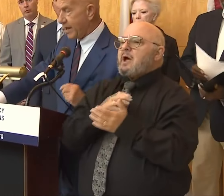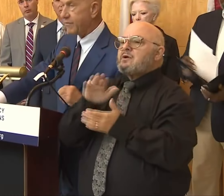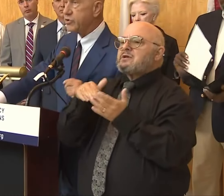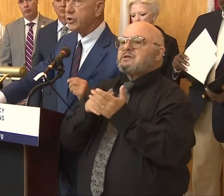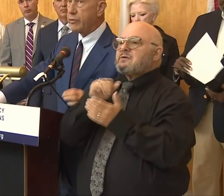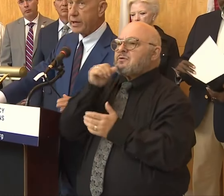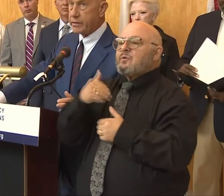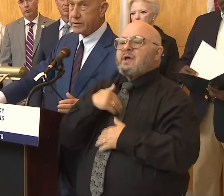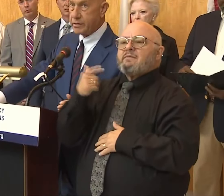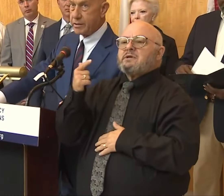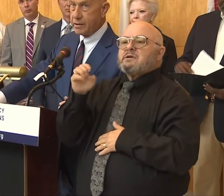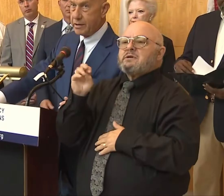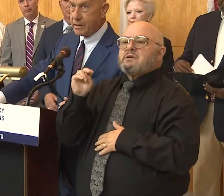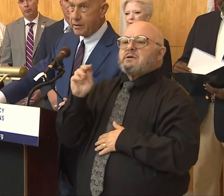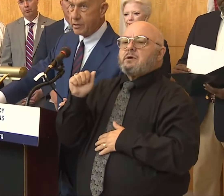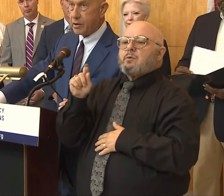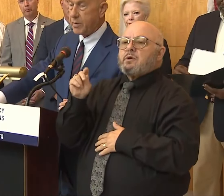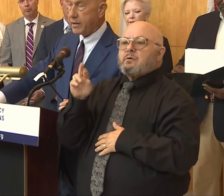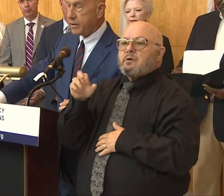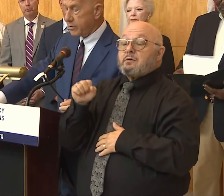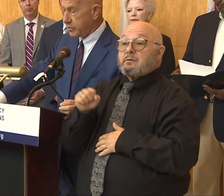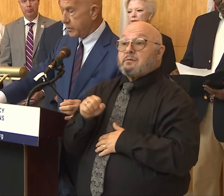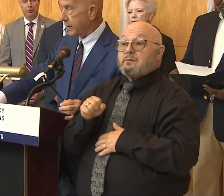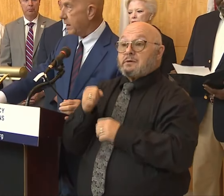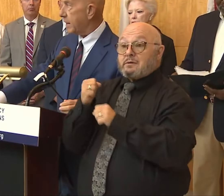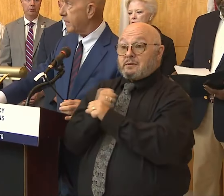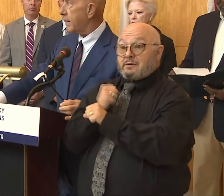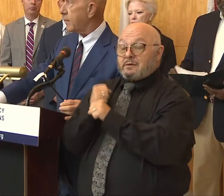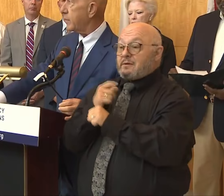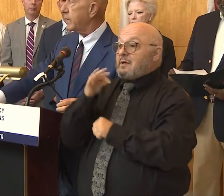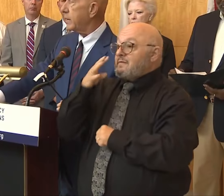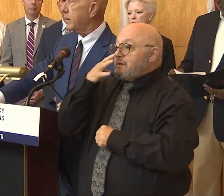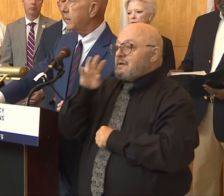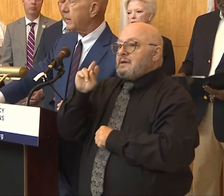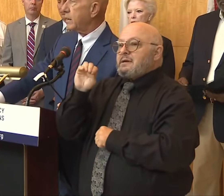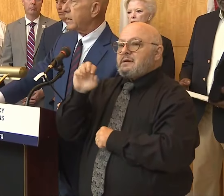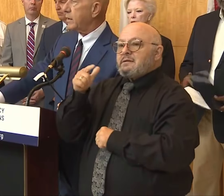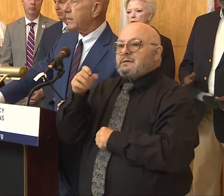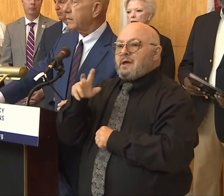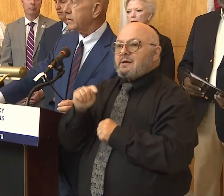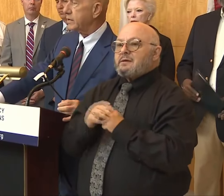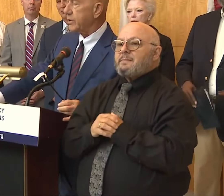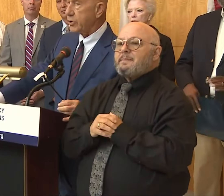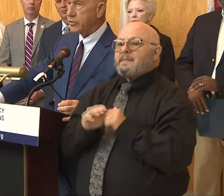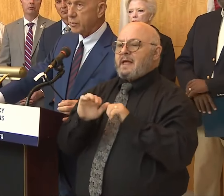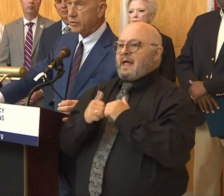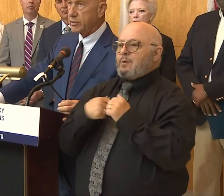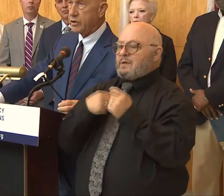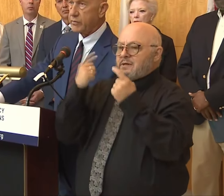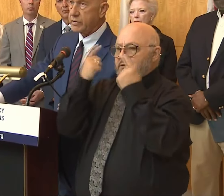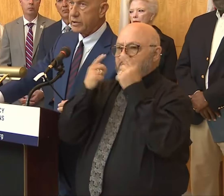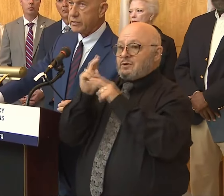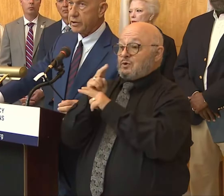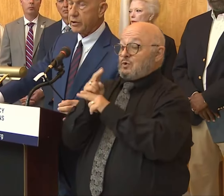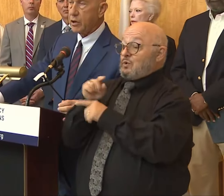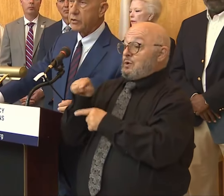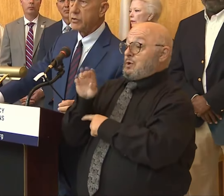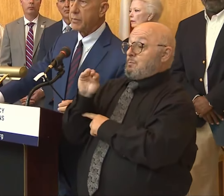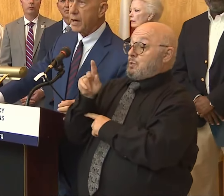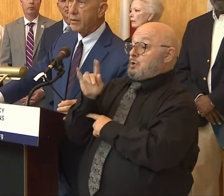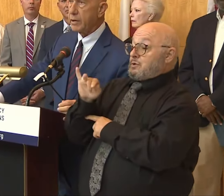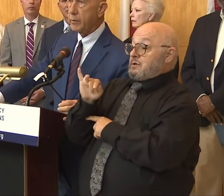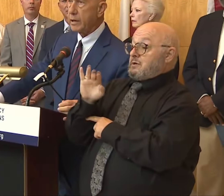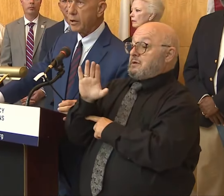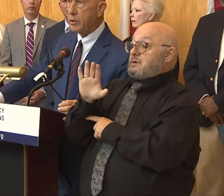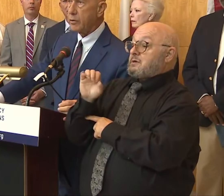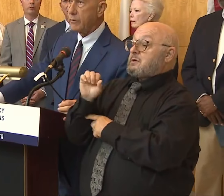do not have generators. Talking about years of neglect, how we consider using multi-service centers during a loss of